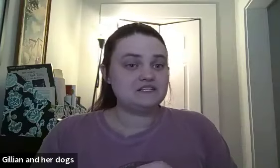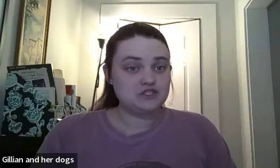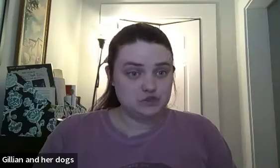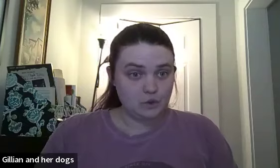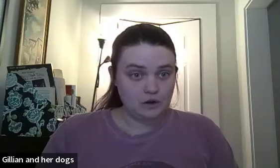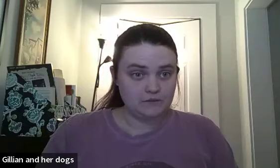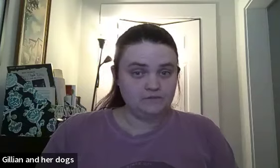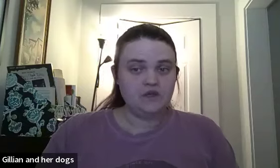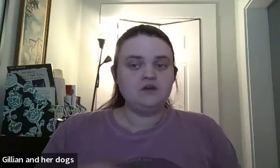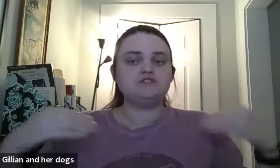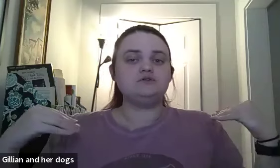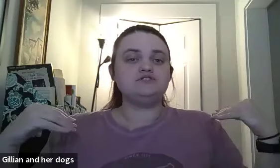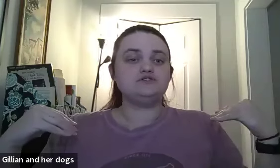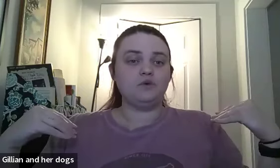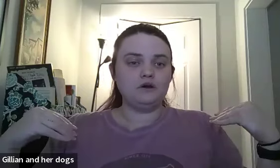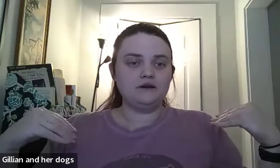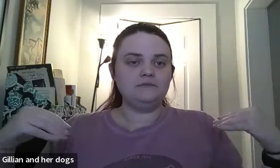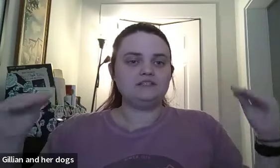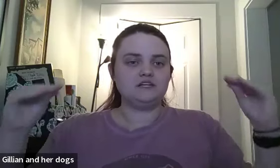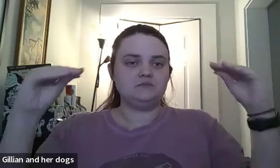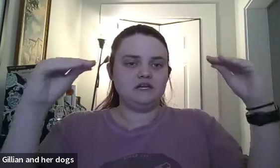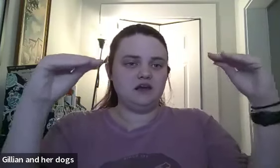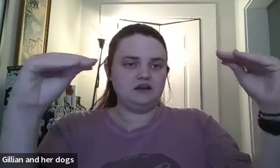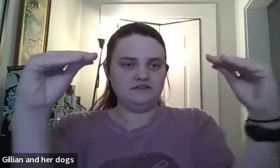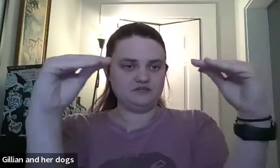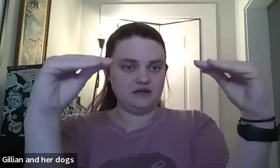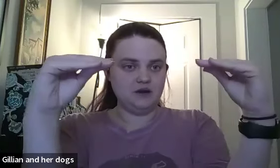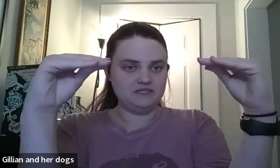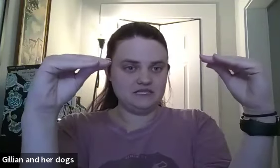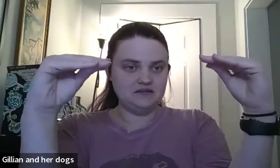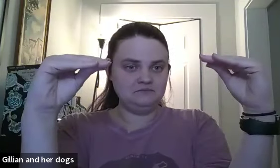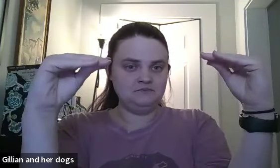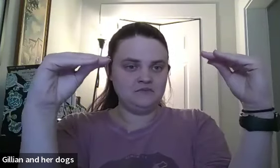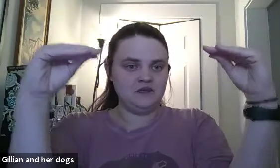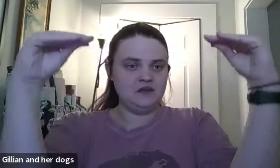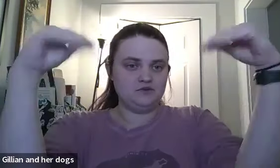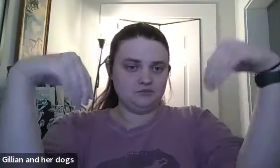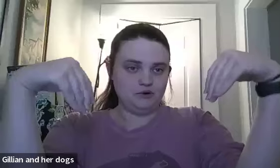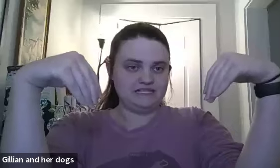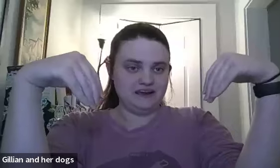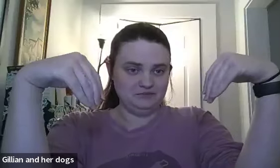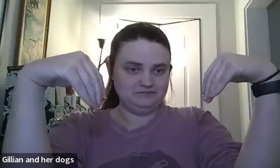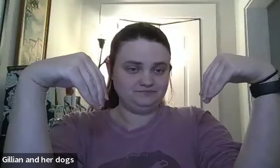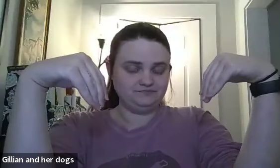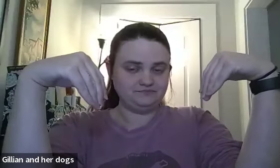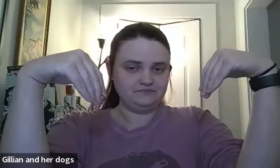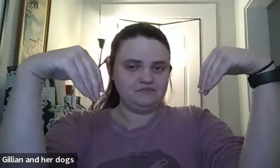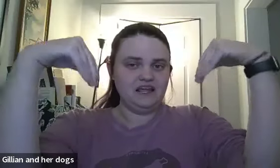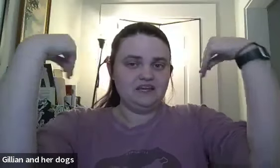is store. So store is going to be kind of like those hand puppets again, but they're pointing down and